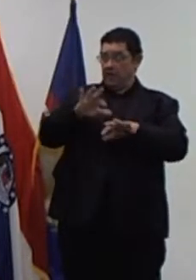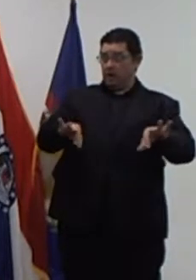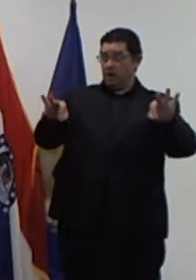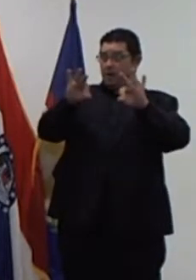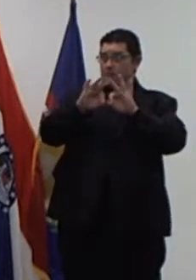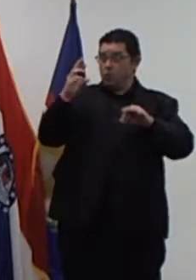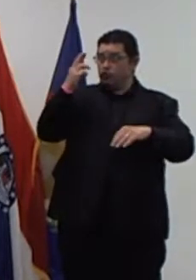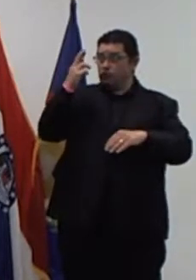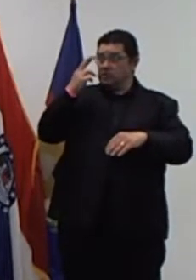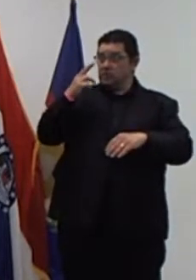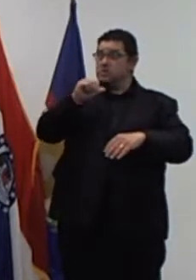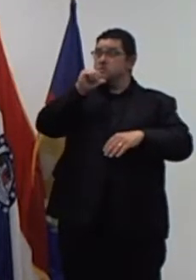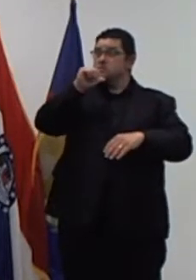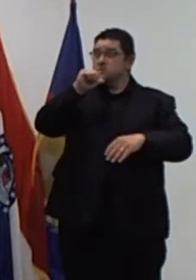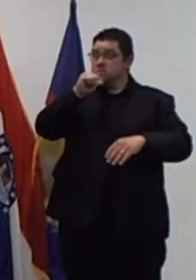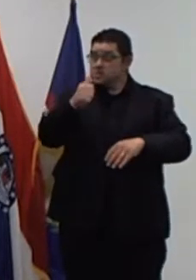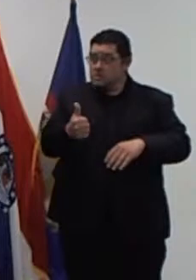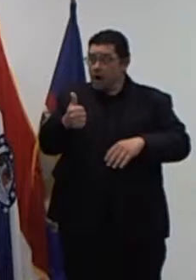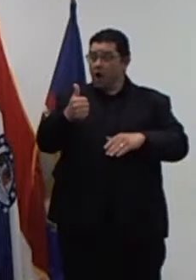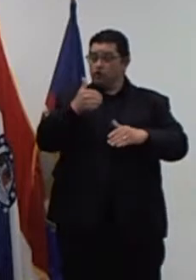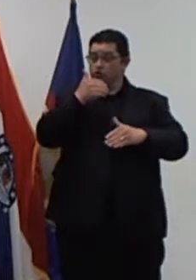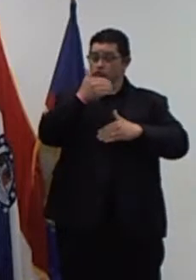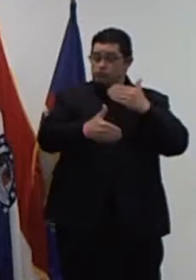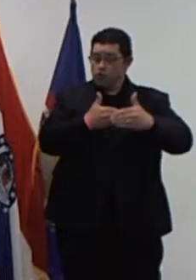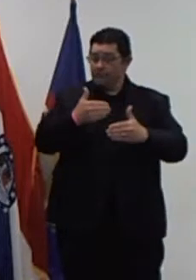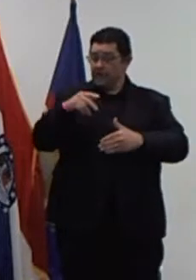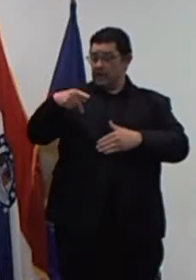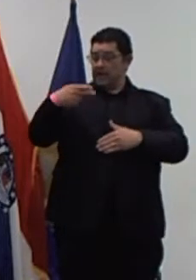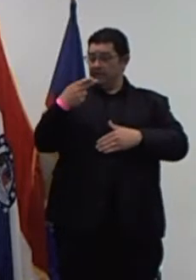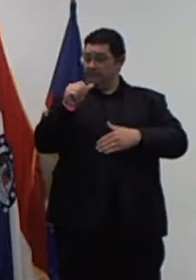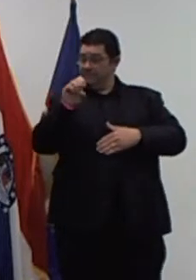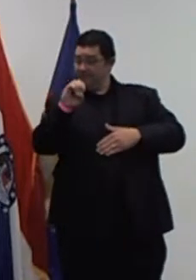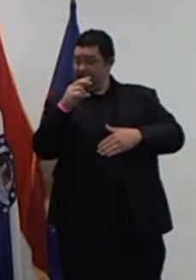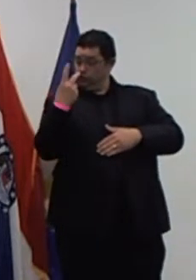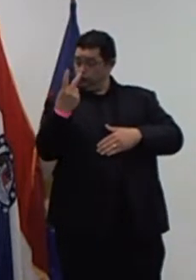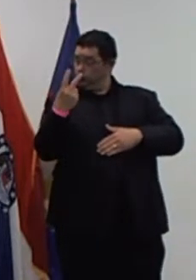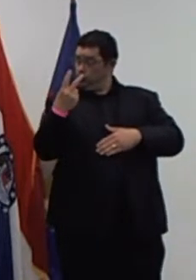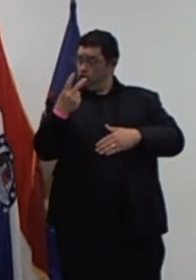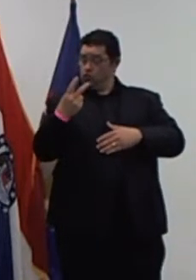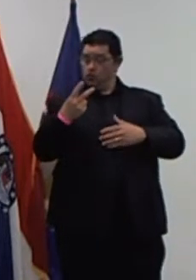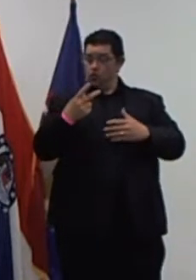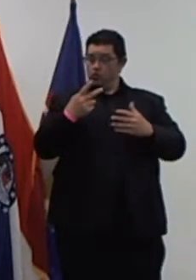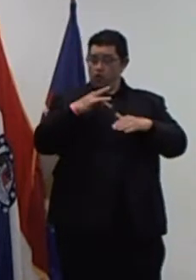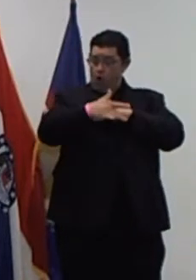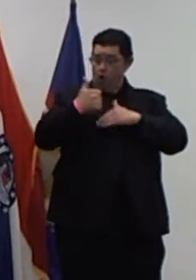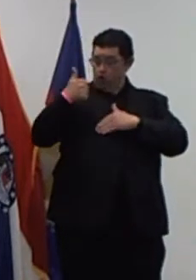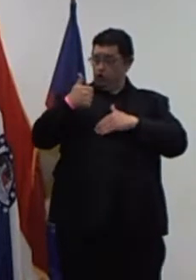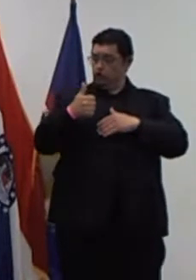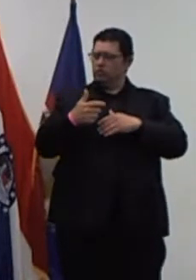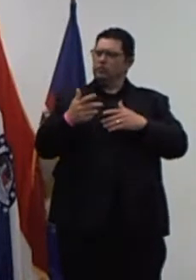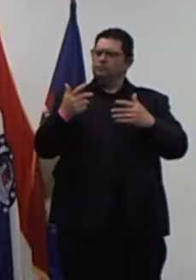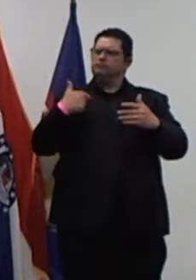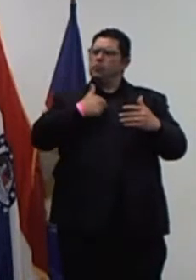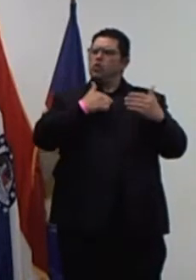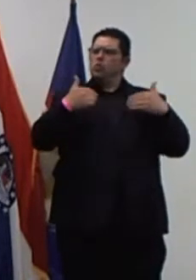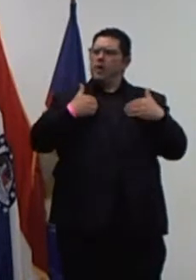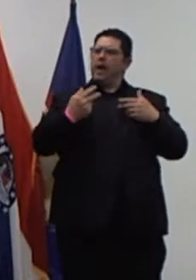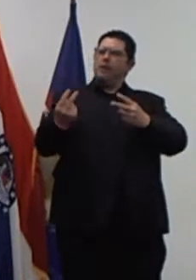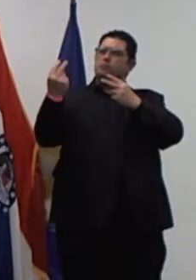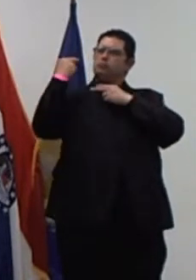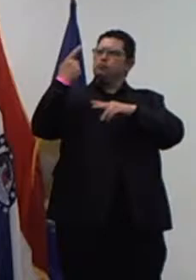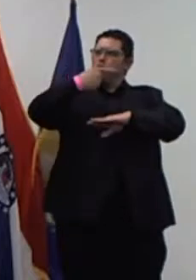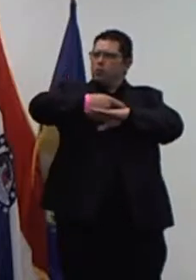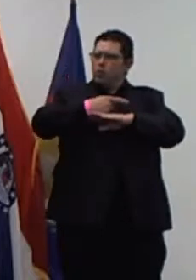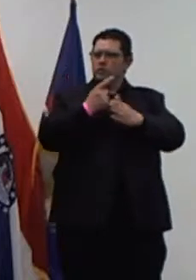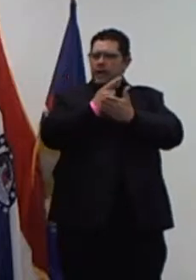for not moving into phase 2 earlier? Yeah, you know what, we had a big weekend, we had a Memorial Day weekend, we all went through for the first time, first holiday, we're really getting into